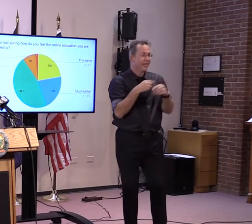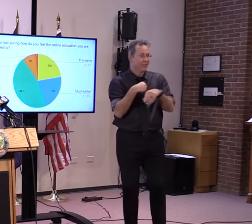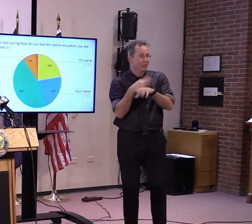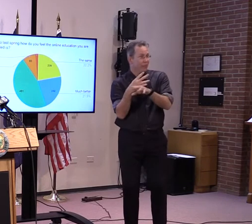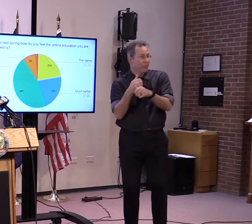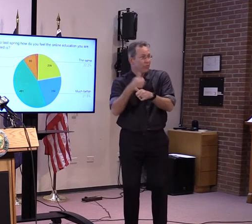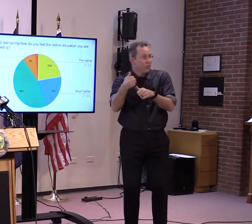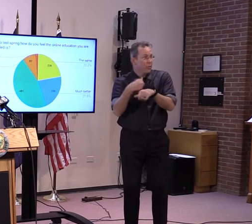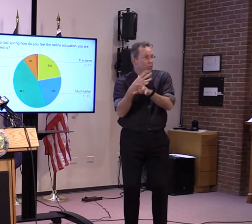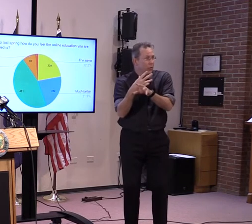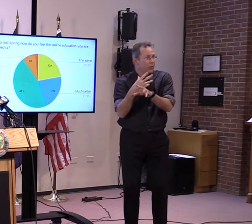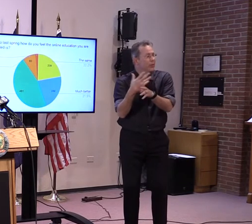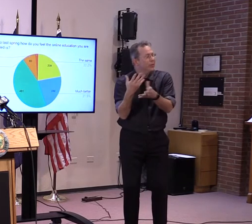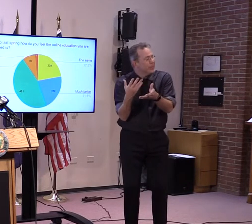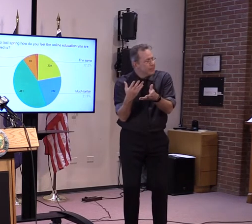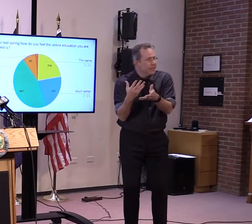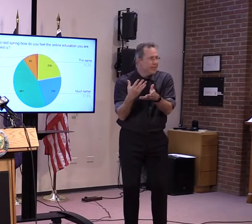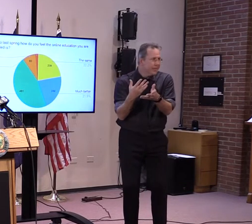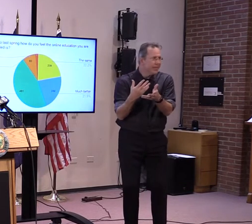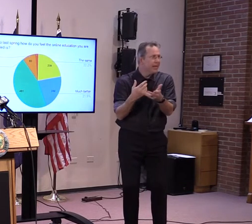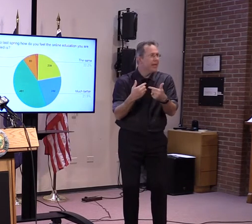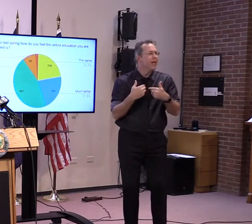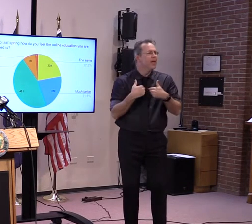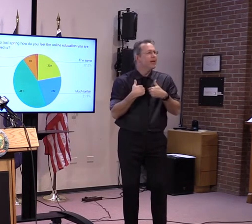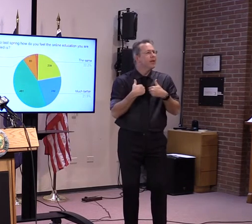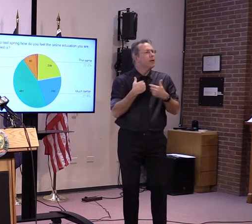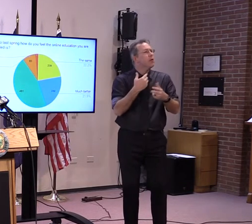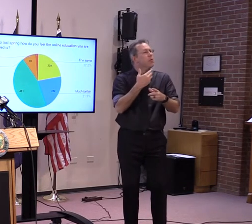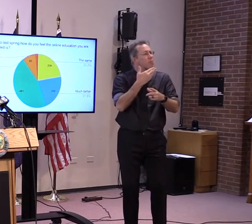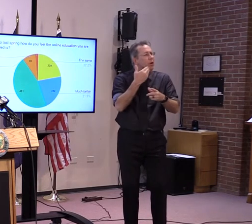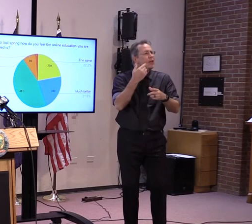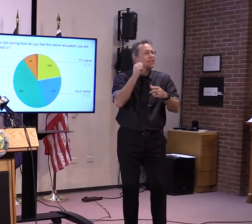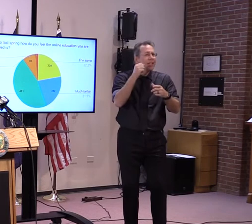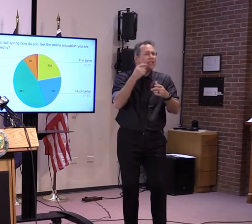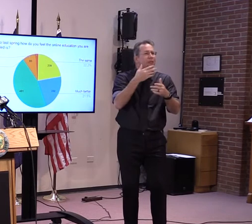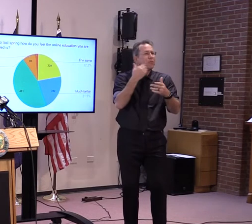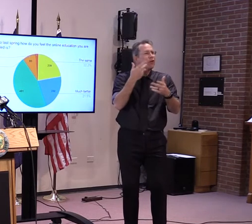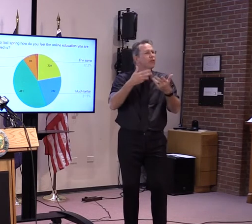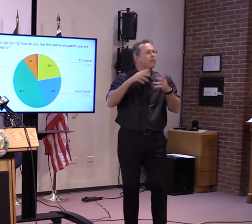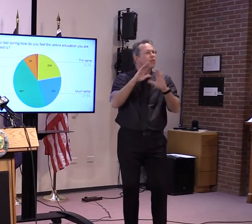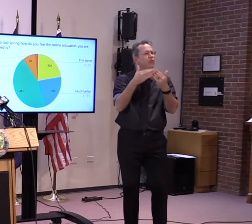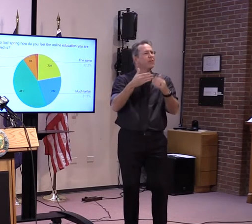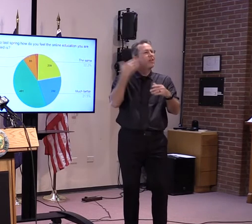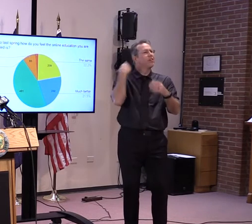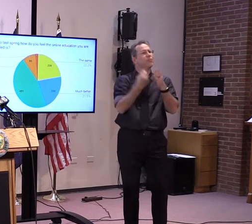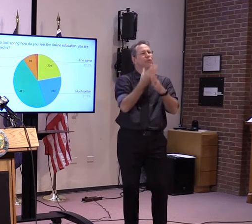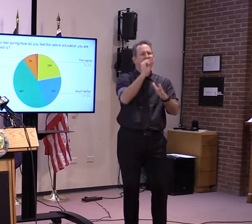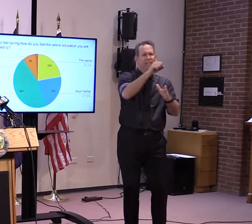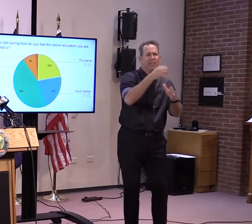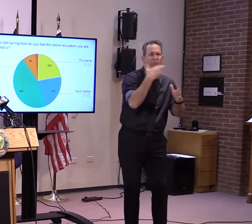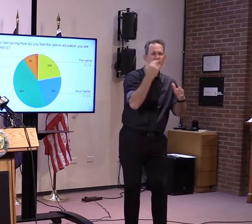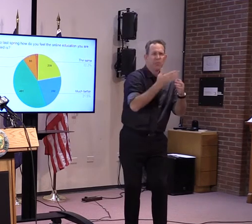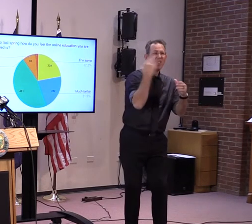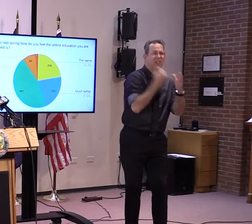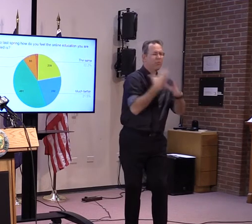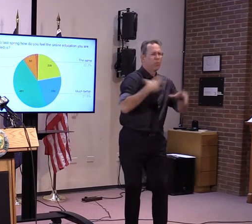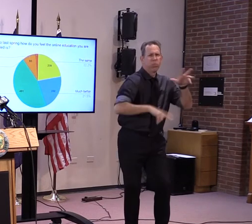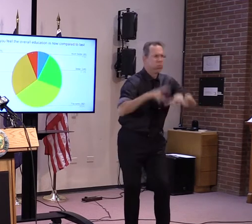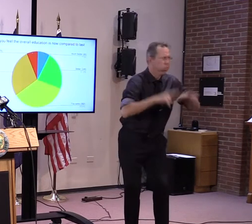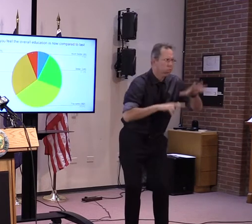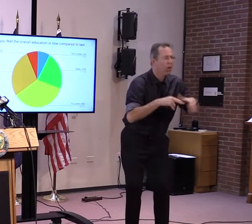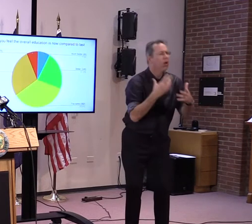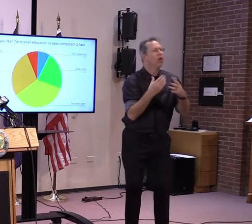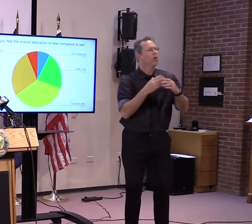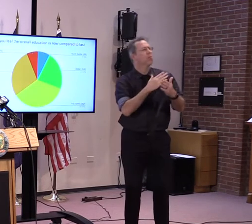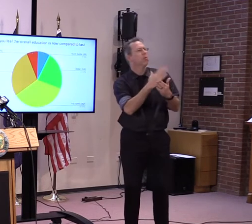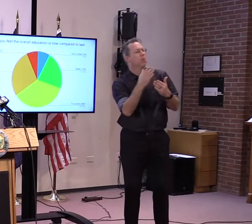receiving a better education than they were in the spring, but it probably will not be better than an in-person education. Next slide, please.